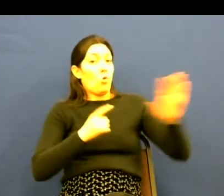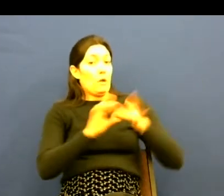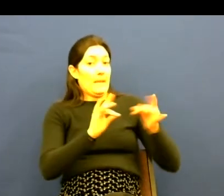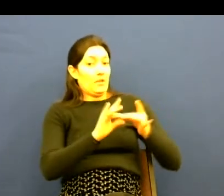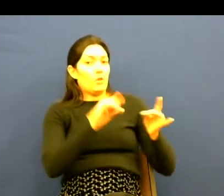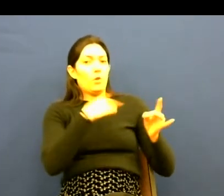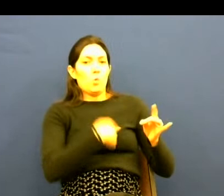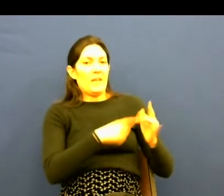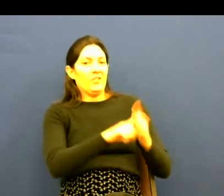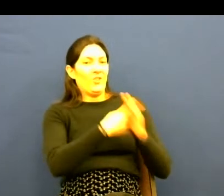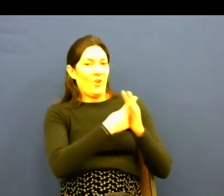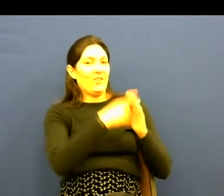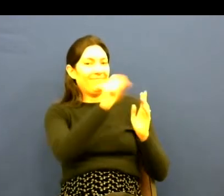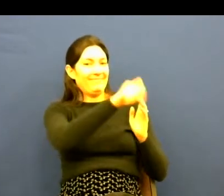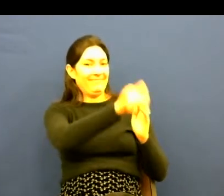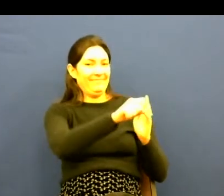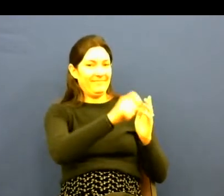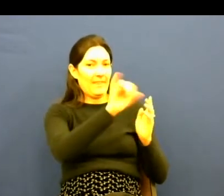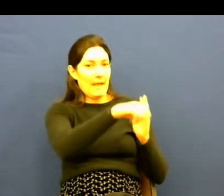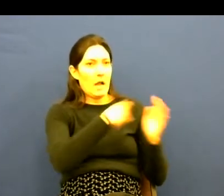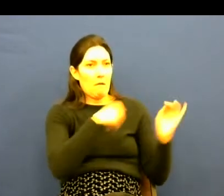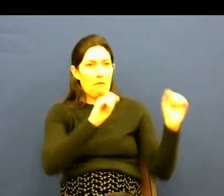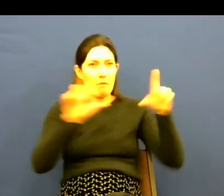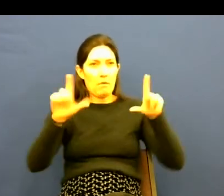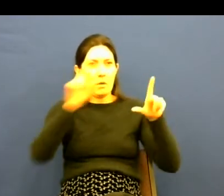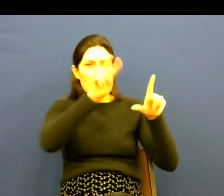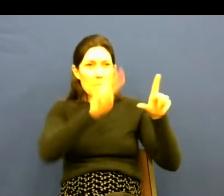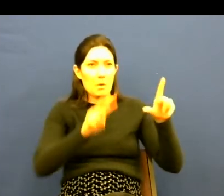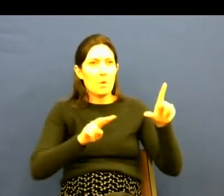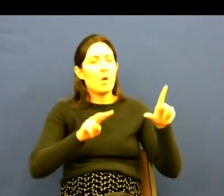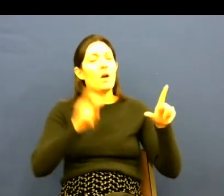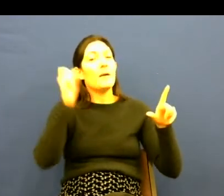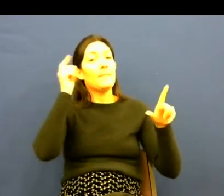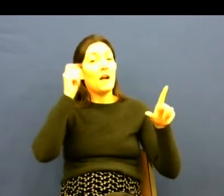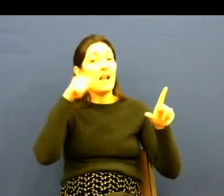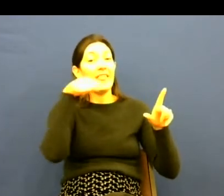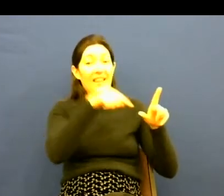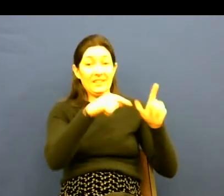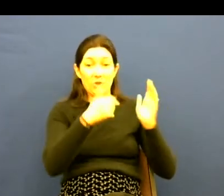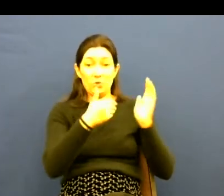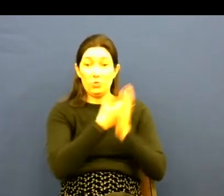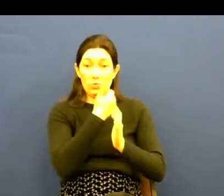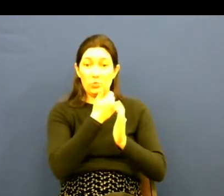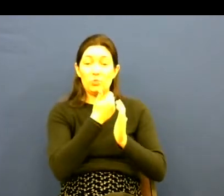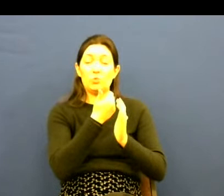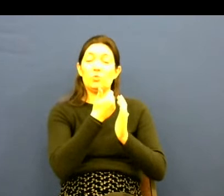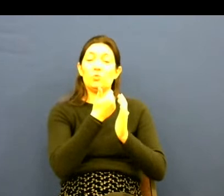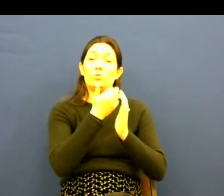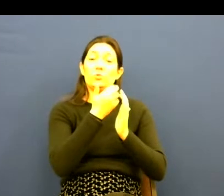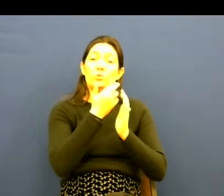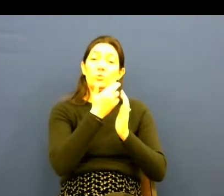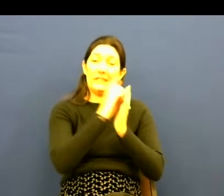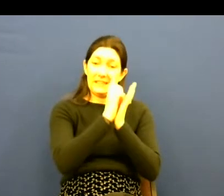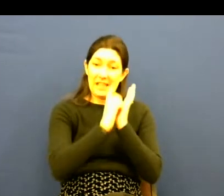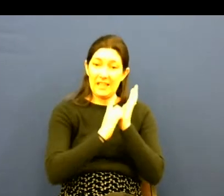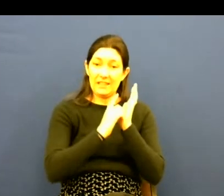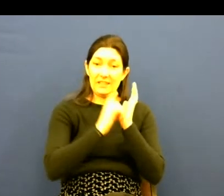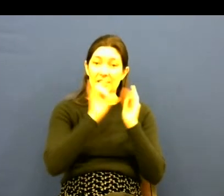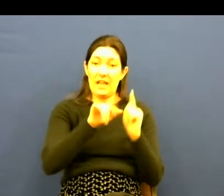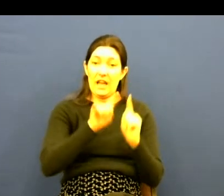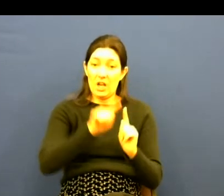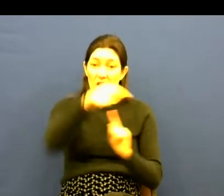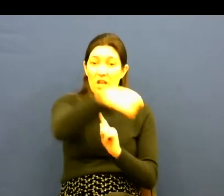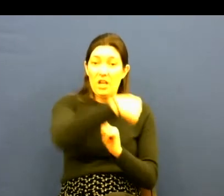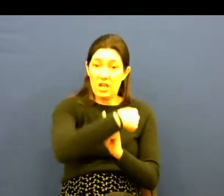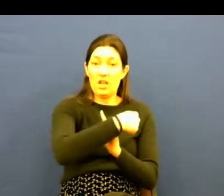I'm going to go back through this design quickly, and the radius is